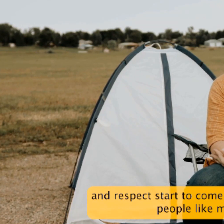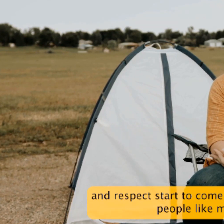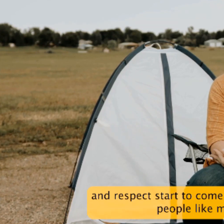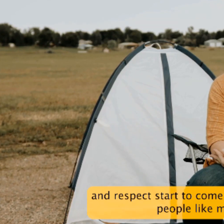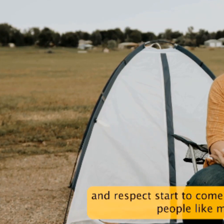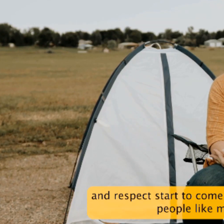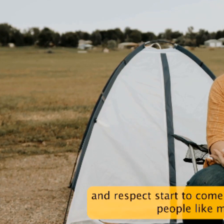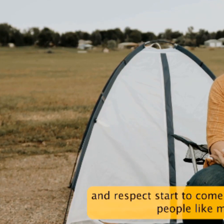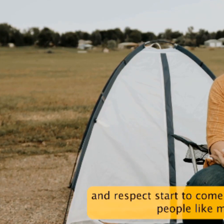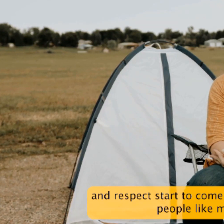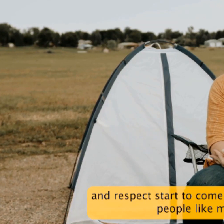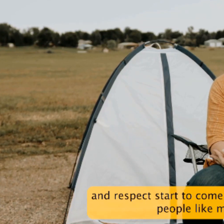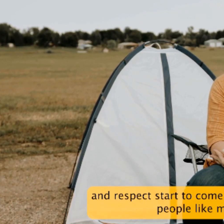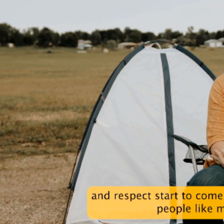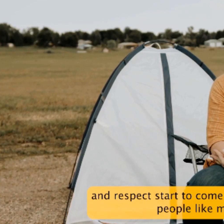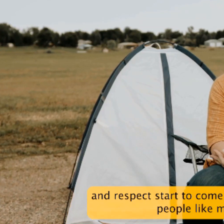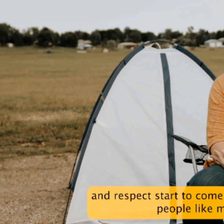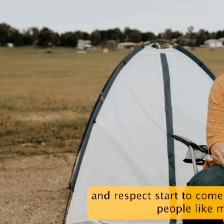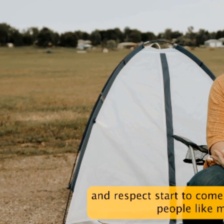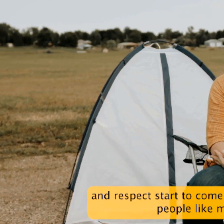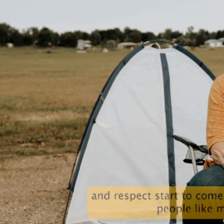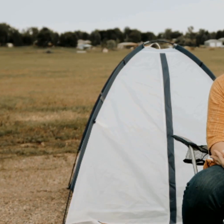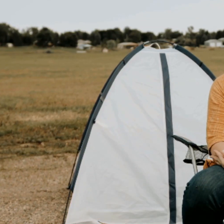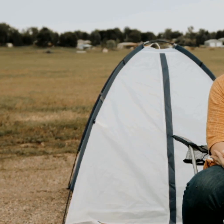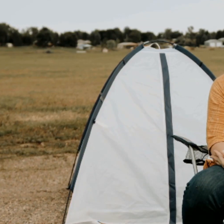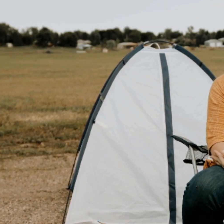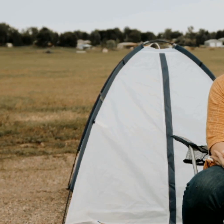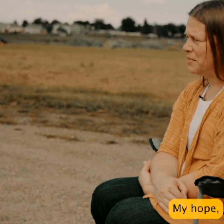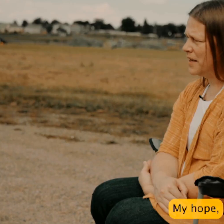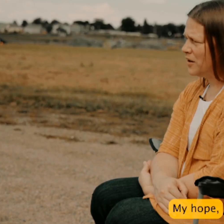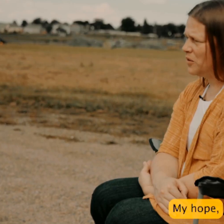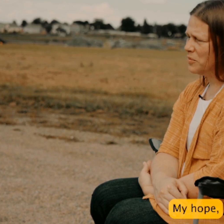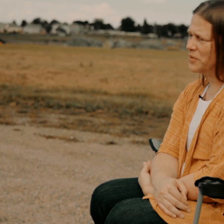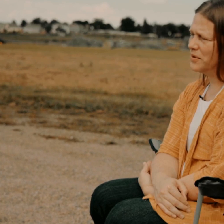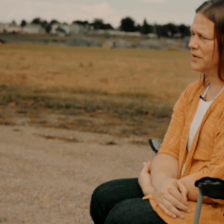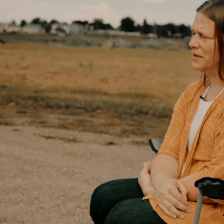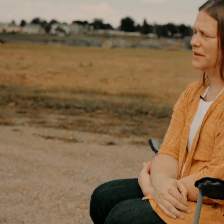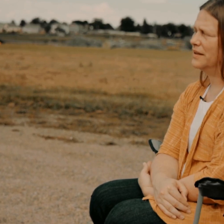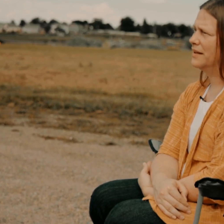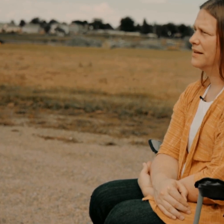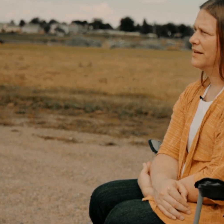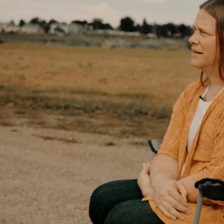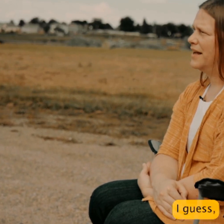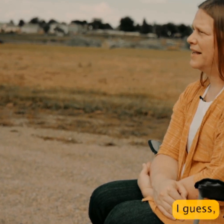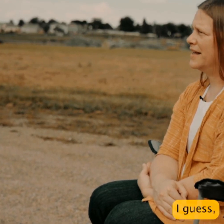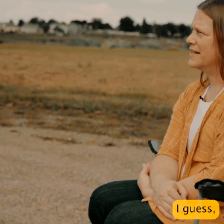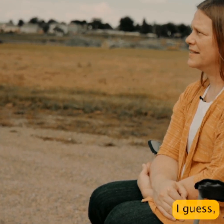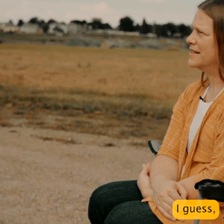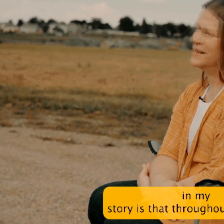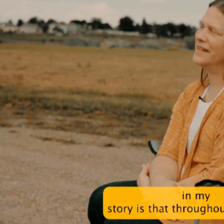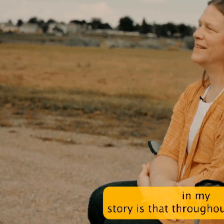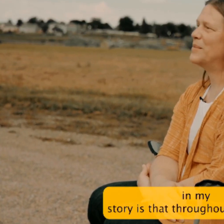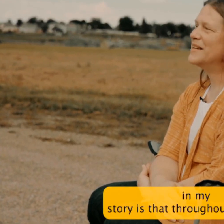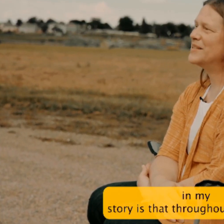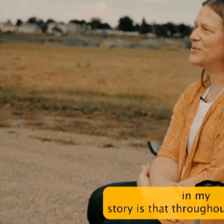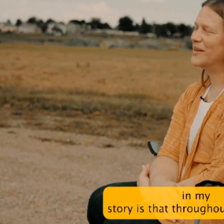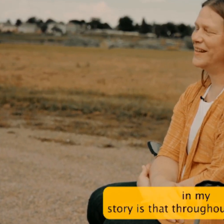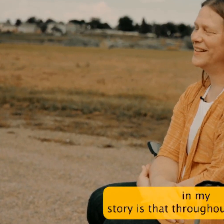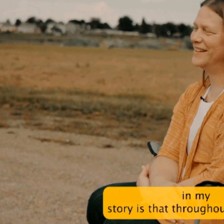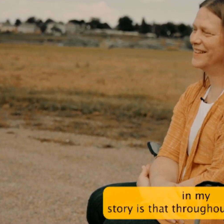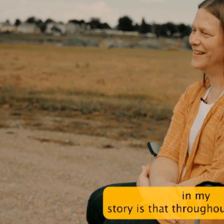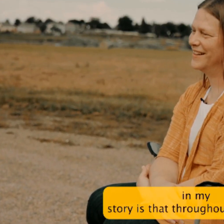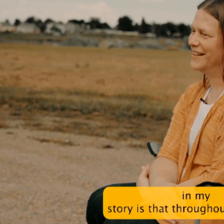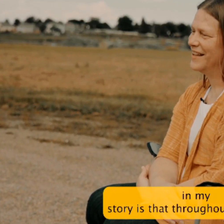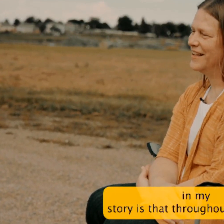to come out and attack people like me. My hope, I guess, in my